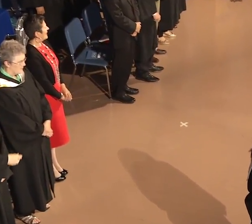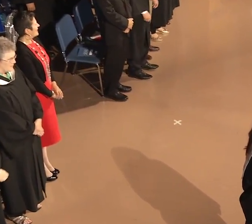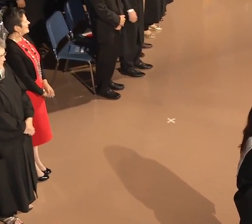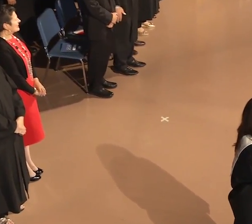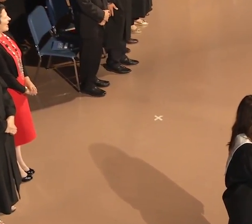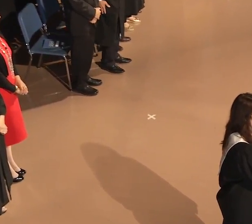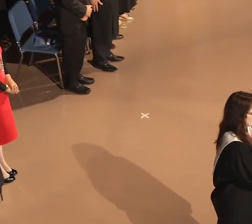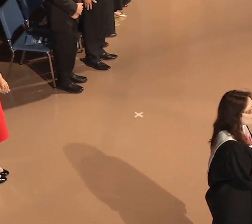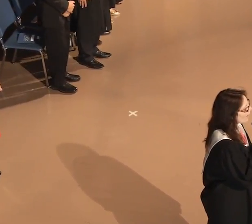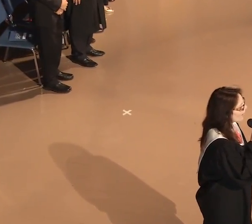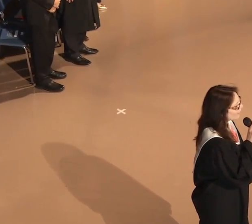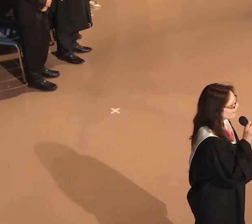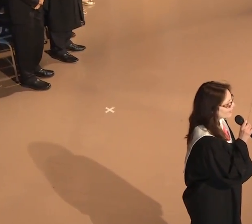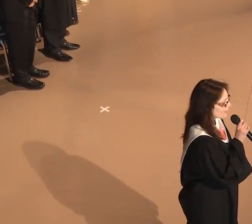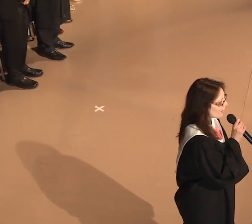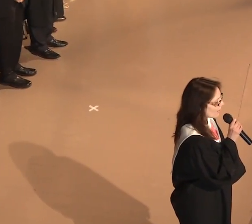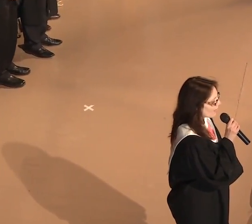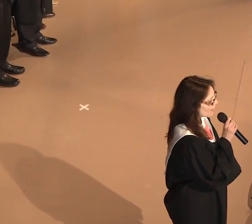Oh,